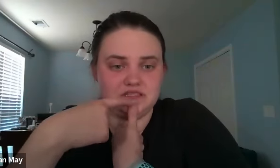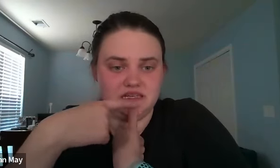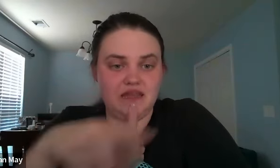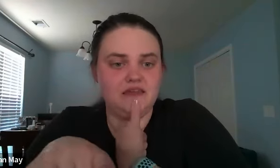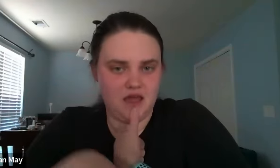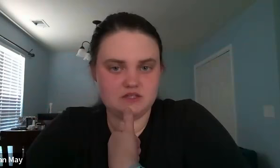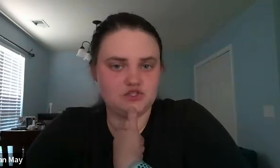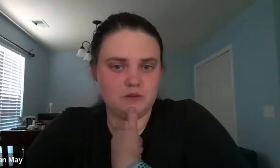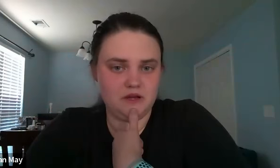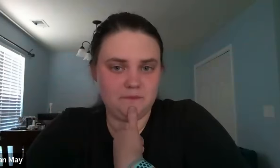to be, strawberry.